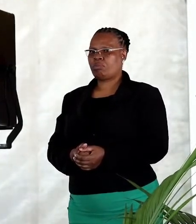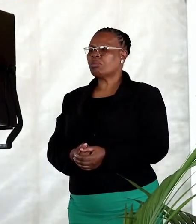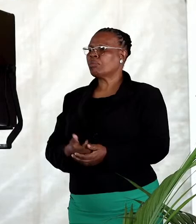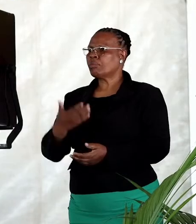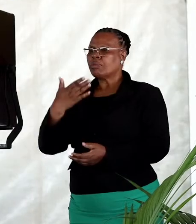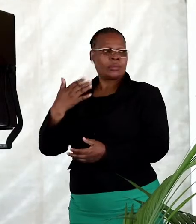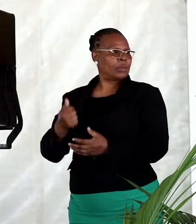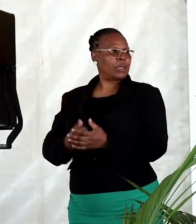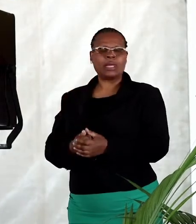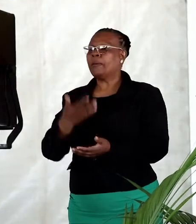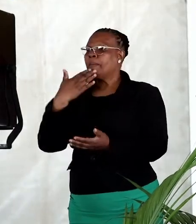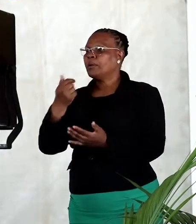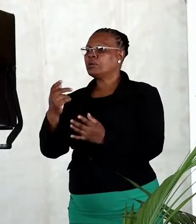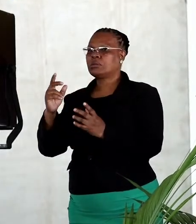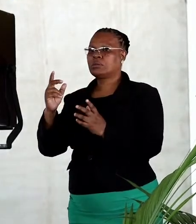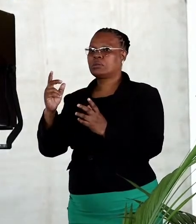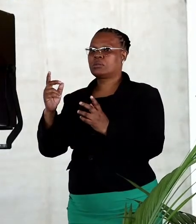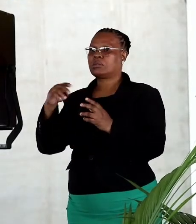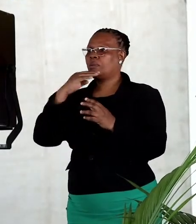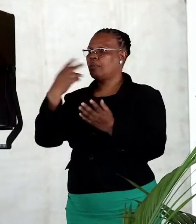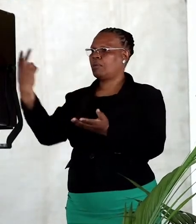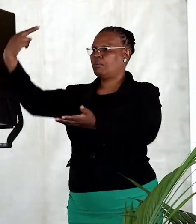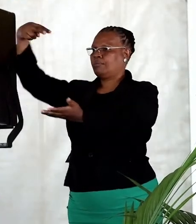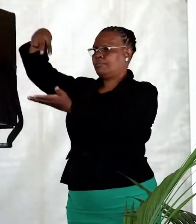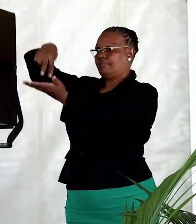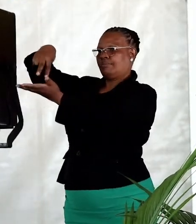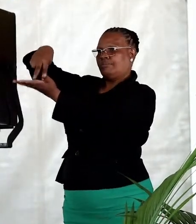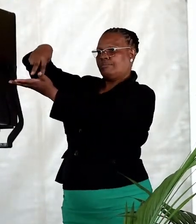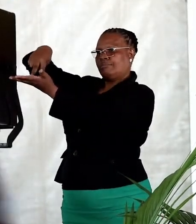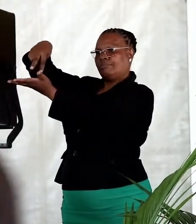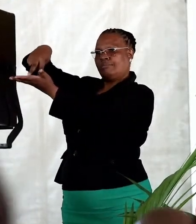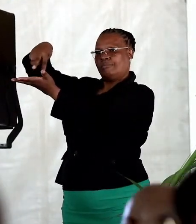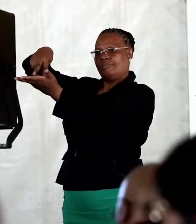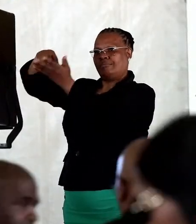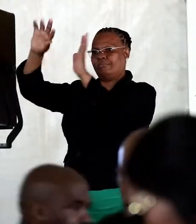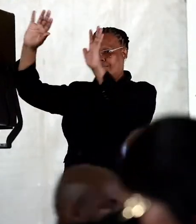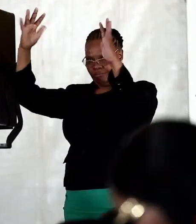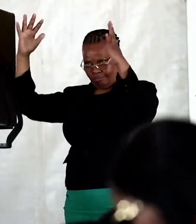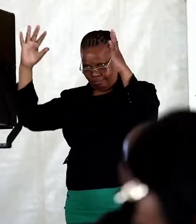Imani ke inkokheli ziyangena bethu na let's welcome them sibaqhubela izana